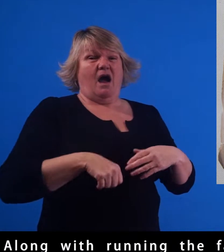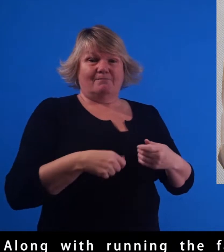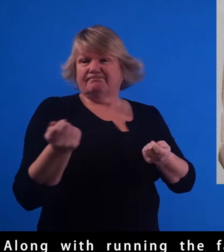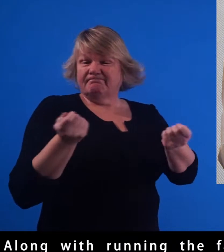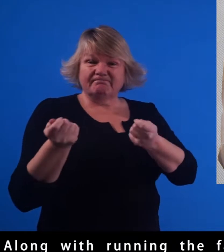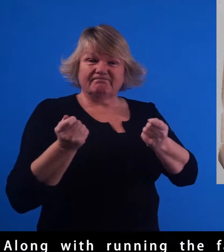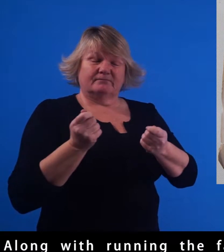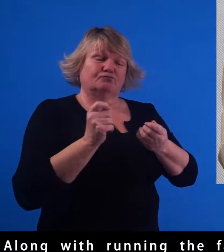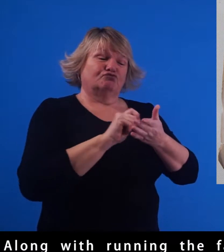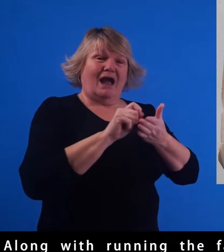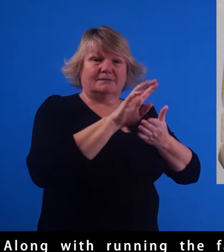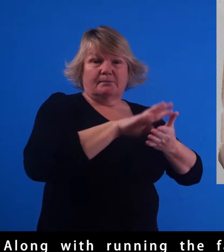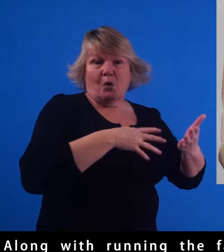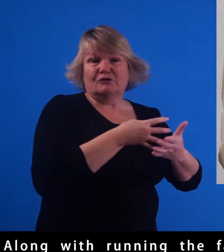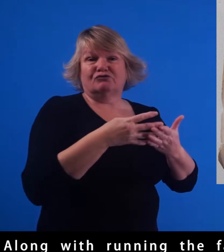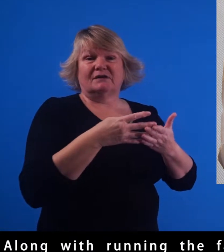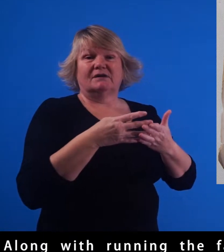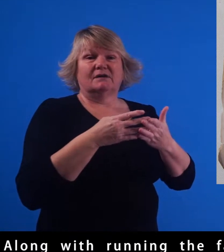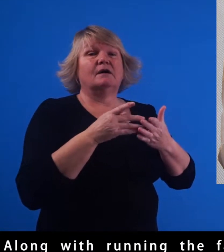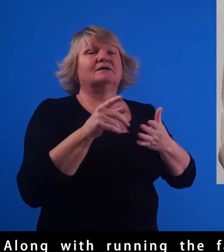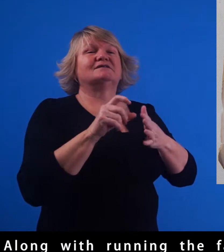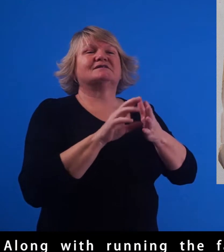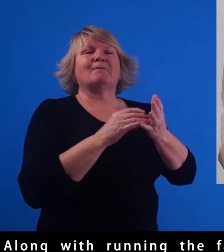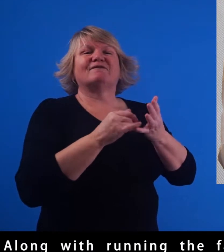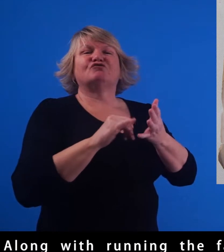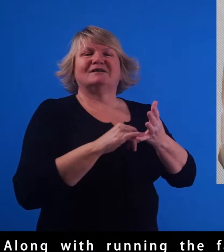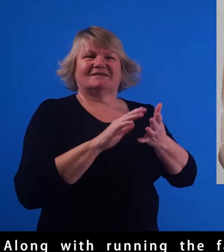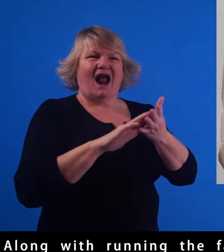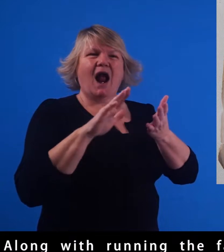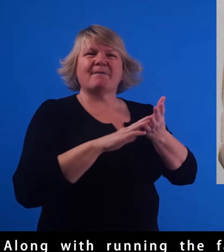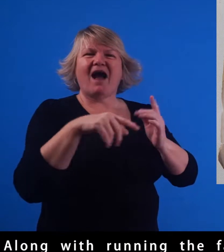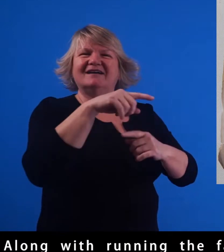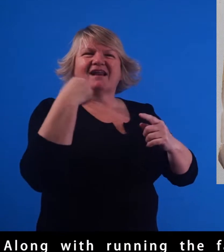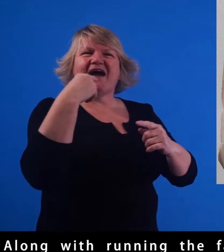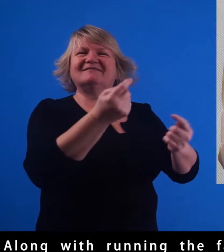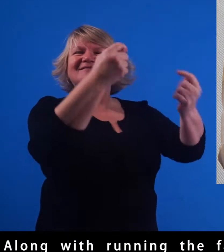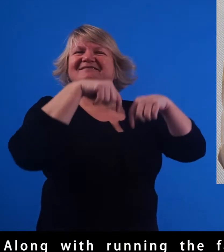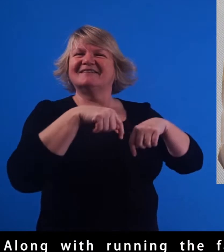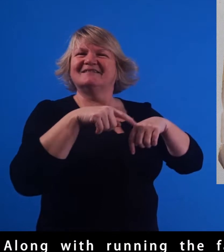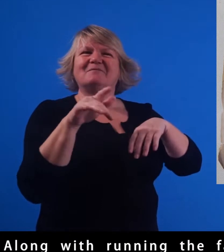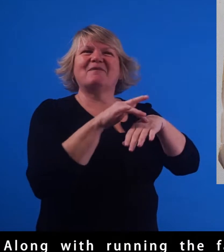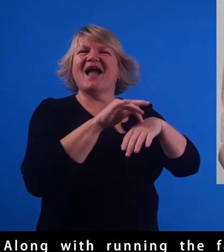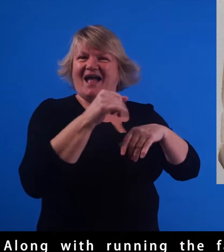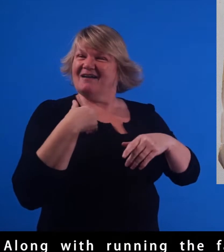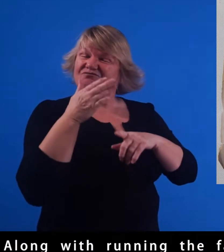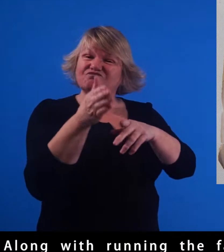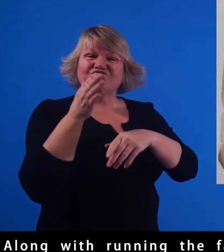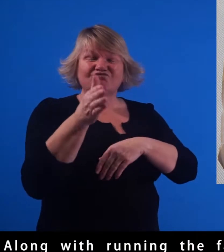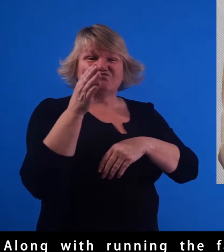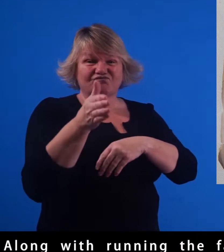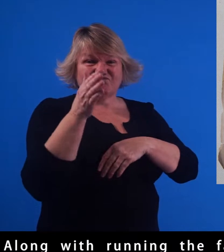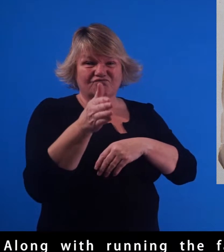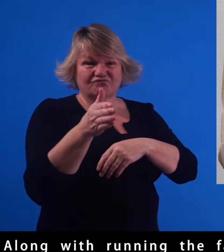Along with running the farm, writing poetry, and attending performance by the Haymarket Players in Dumfries,